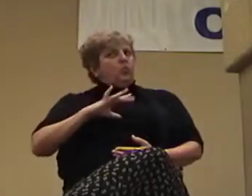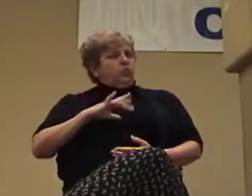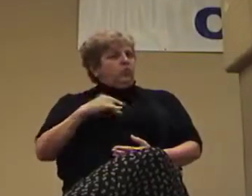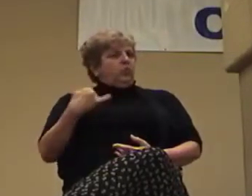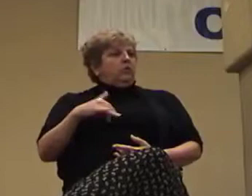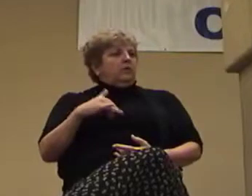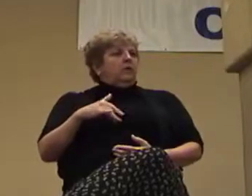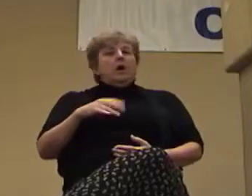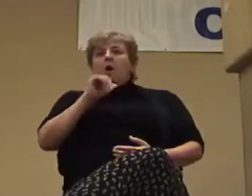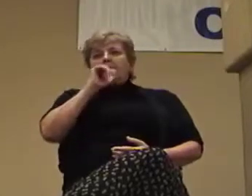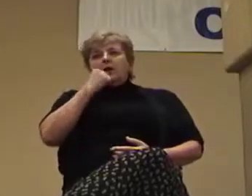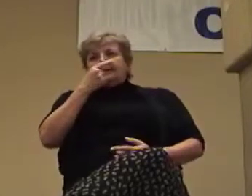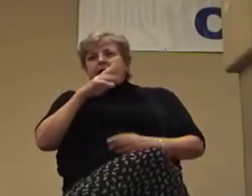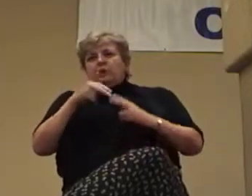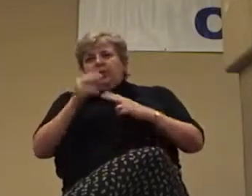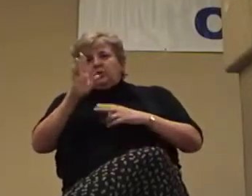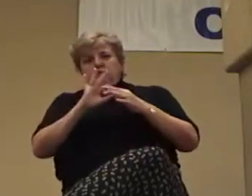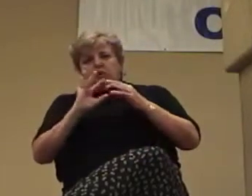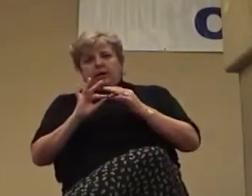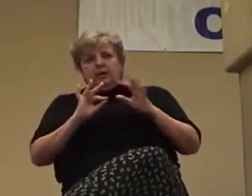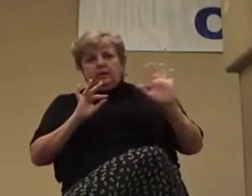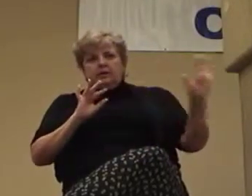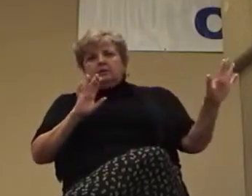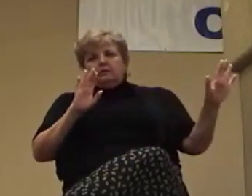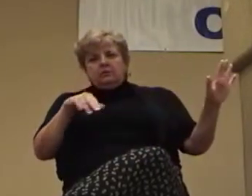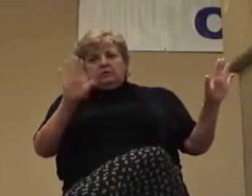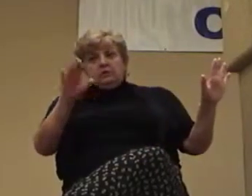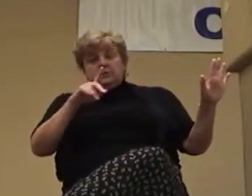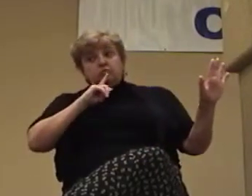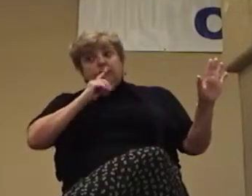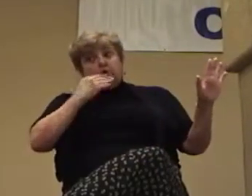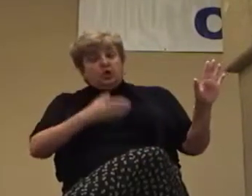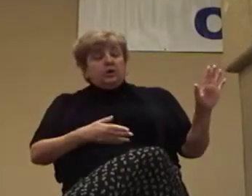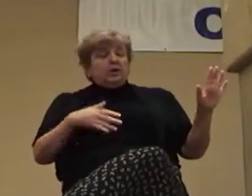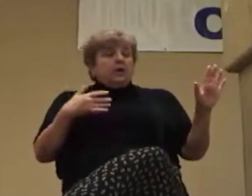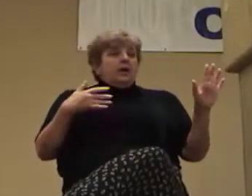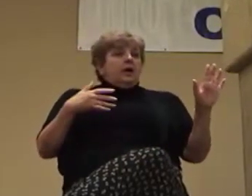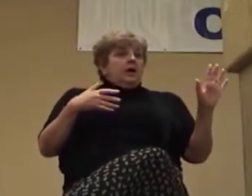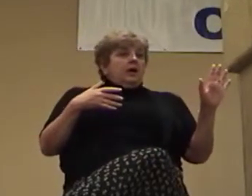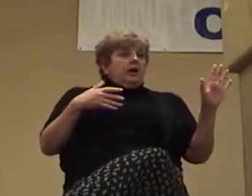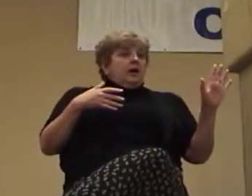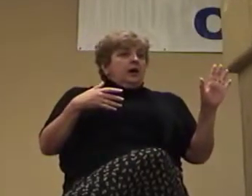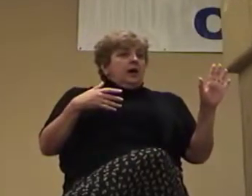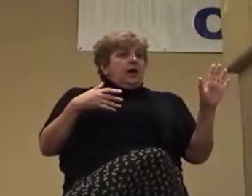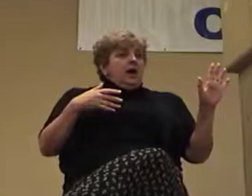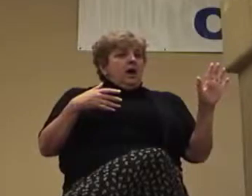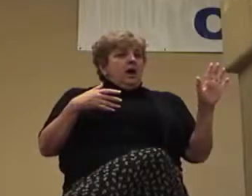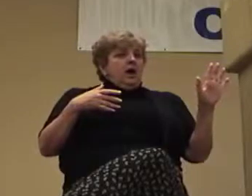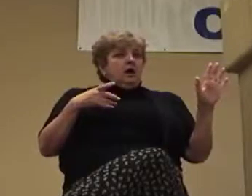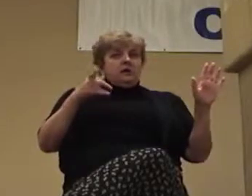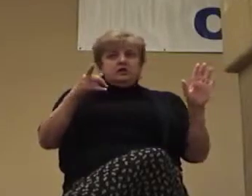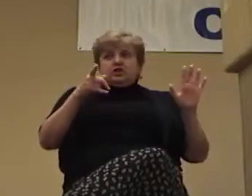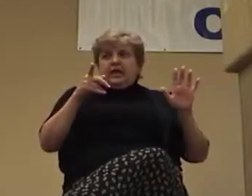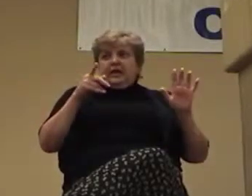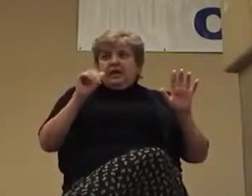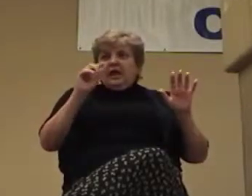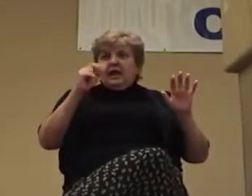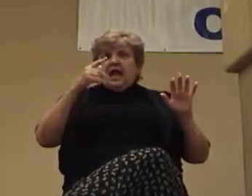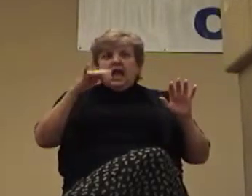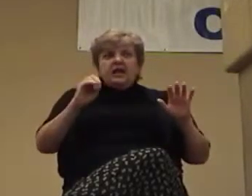going to tell her to talk. Like, don't tell her. You know what I mean? But she's really good. And I'm like, well, she sings. And I'm like, I don't sing. You know what I mean? I don't want to talk tomorrow.